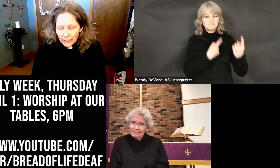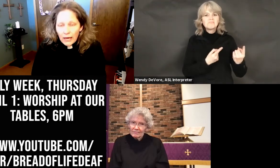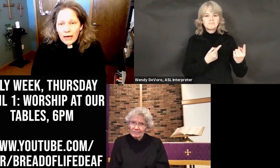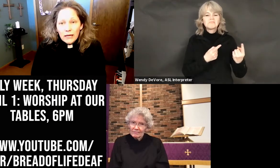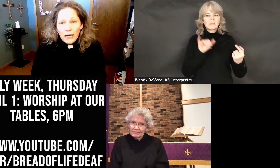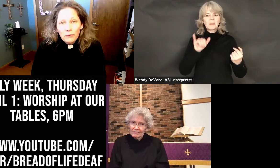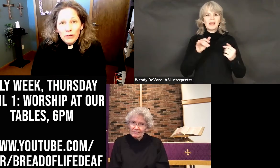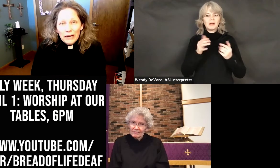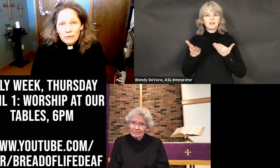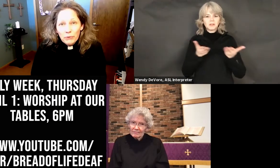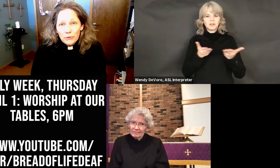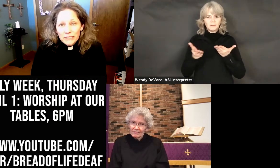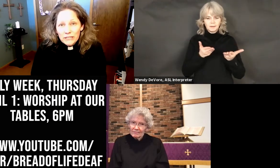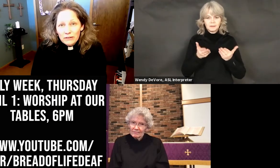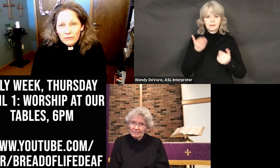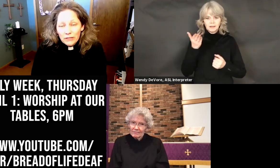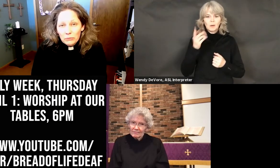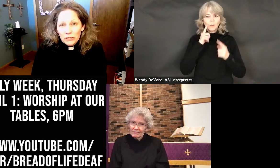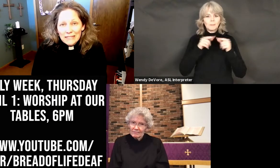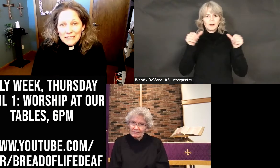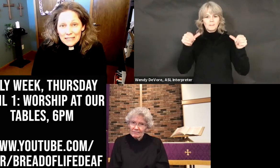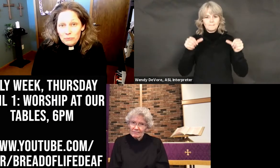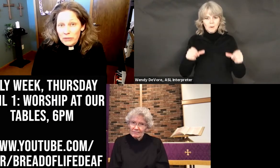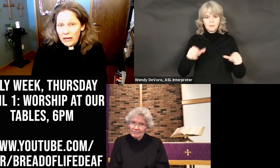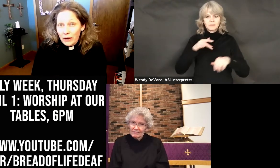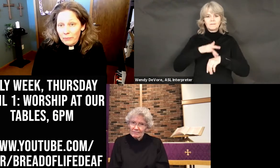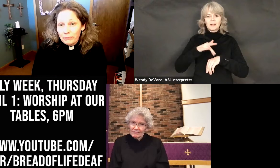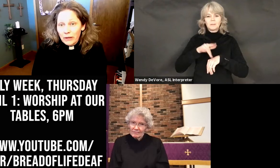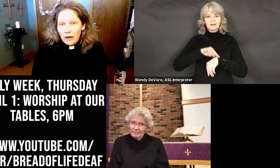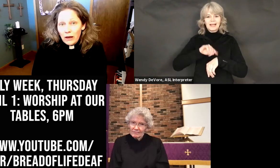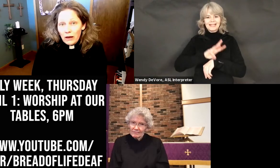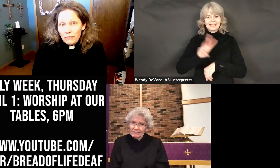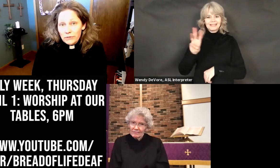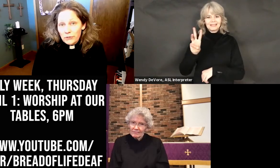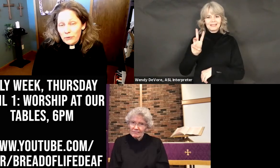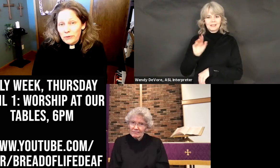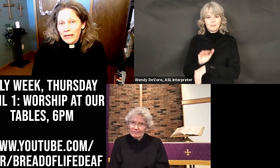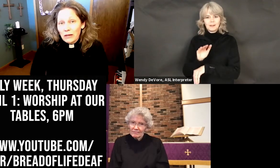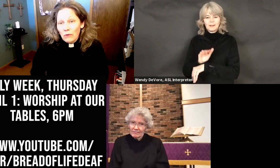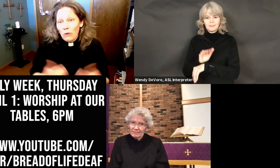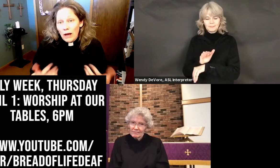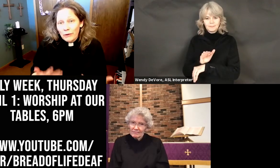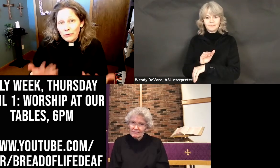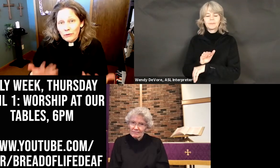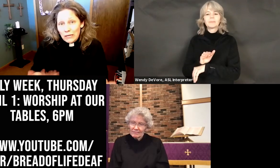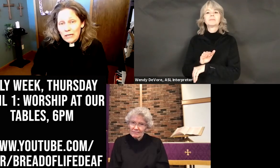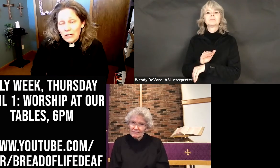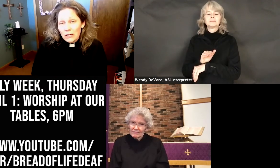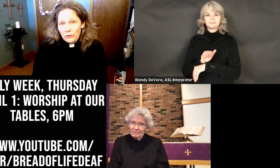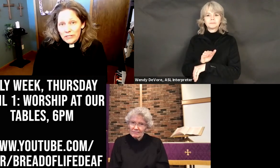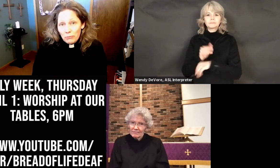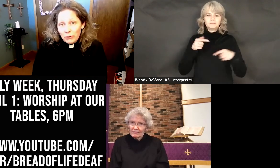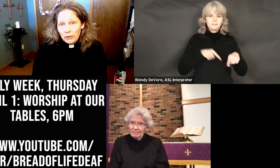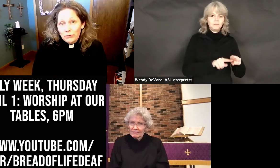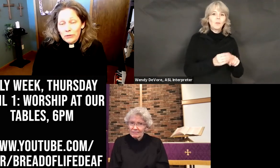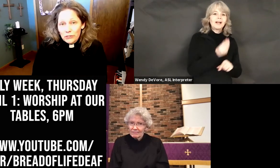to find it. And we'll have it posted and available at 6 p.m. so that while you're eating